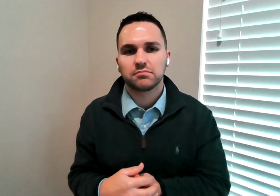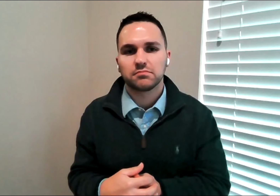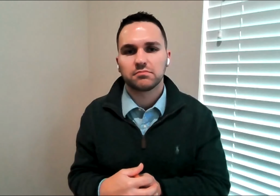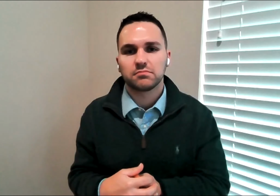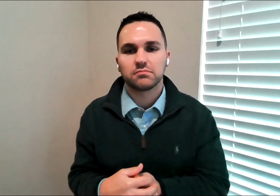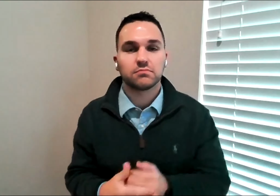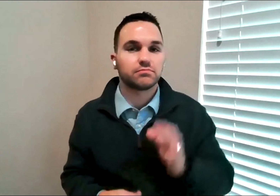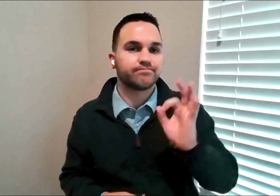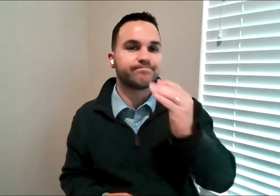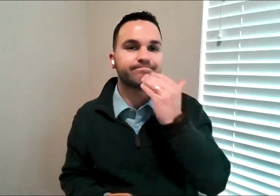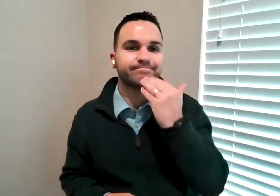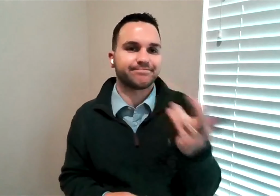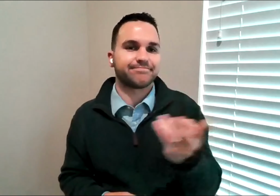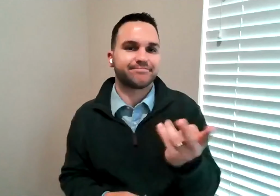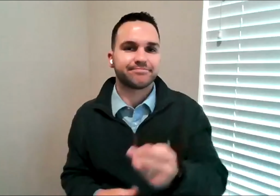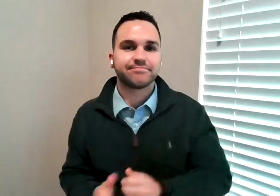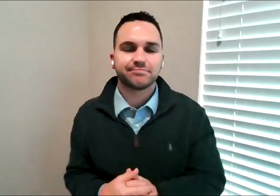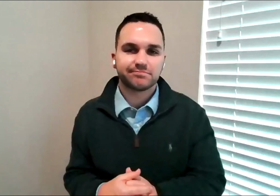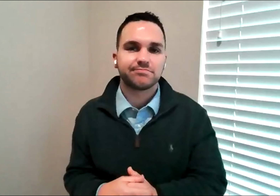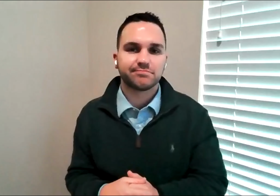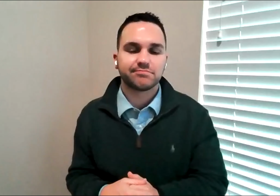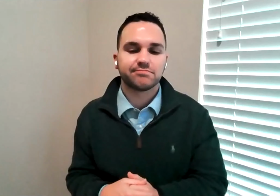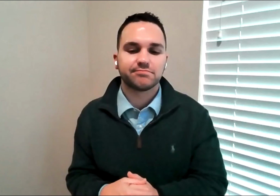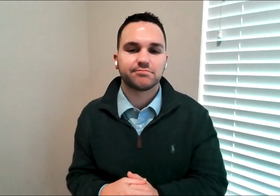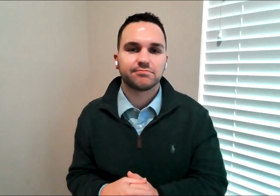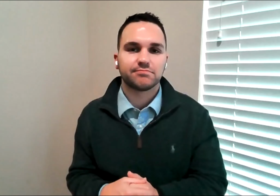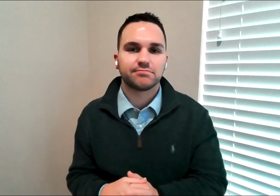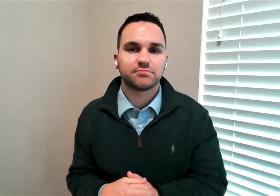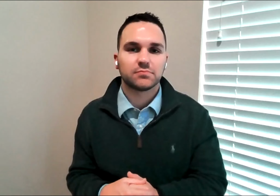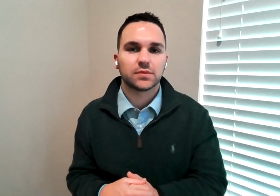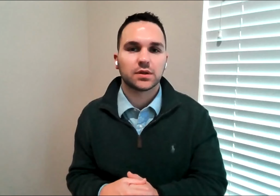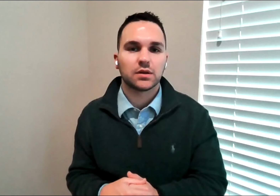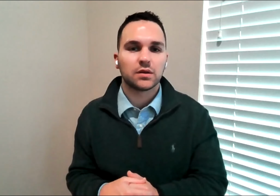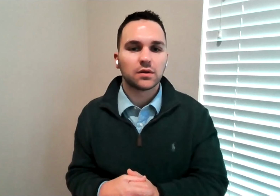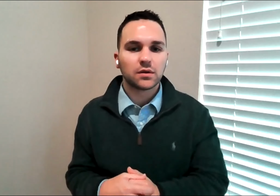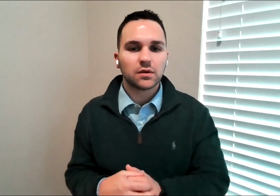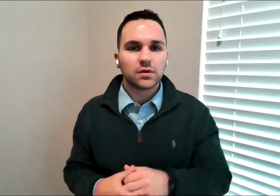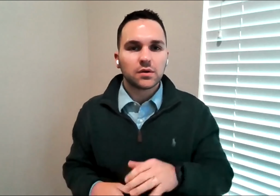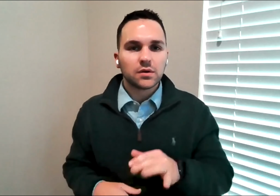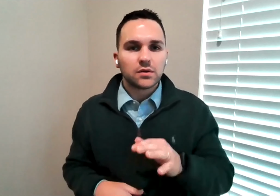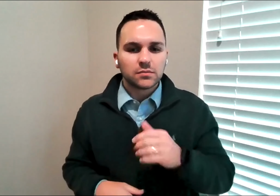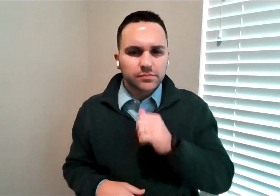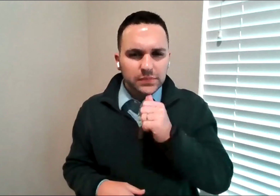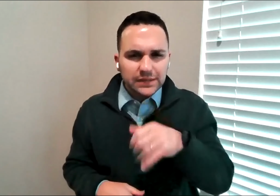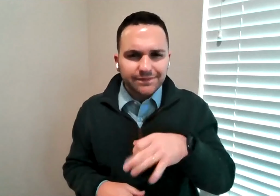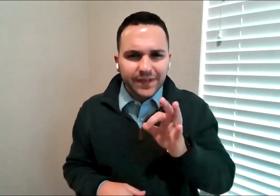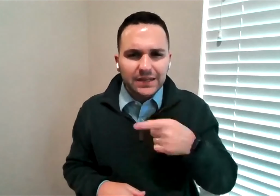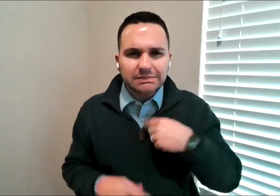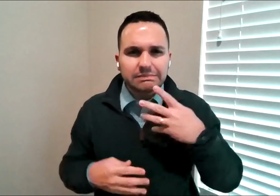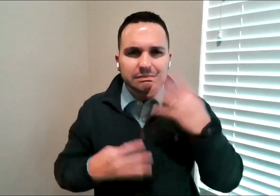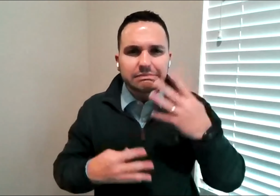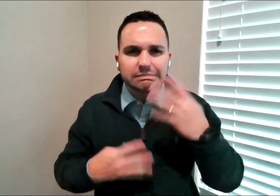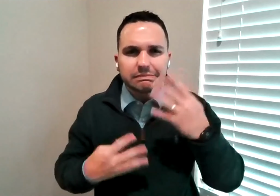Thank you, Stephen and Dr. Medlock. I am not finding the question in chat.